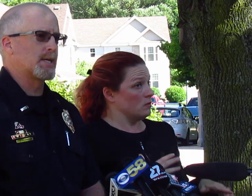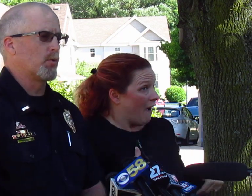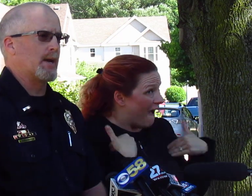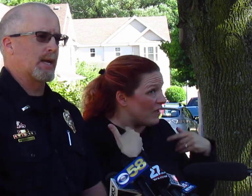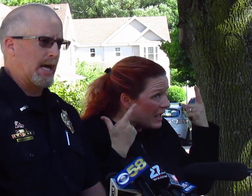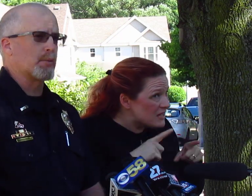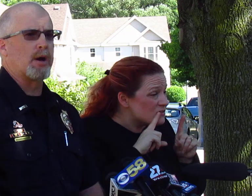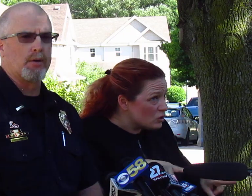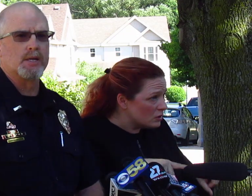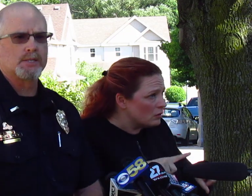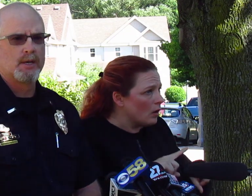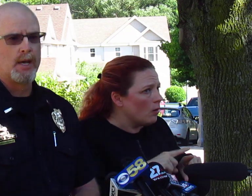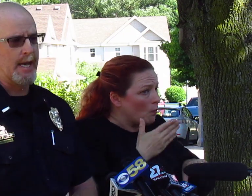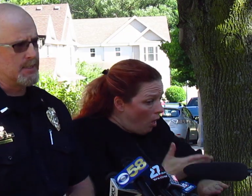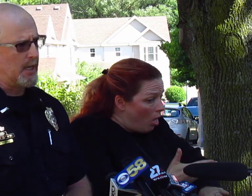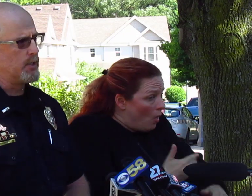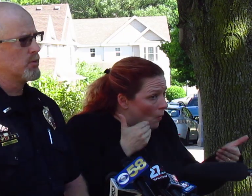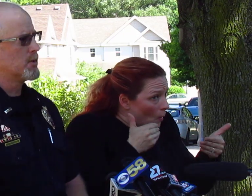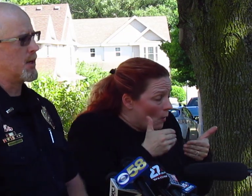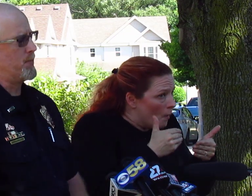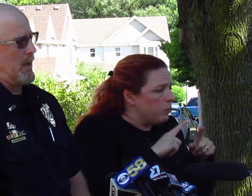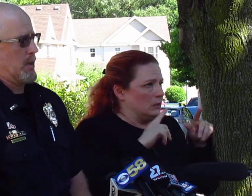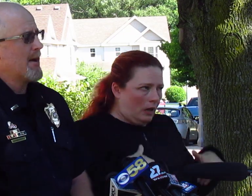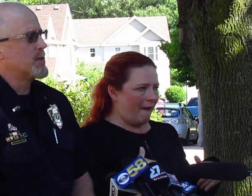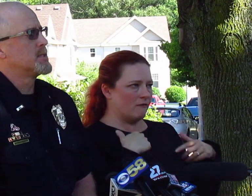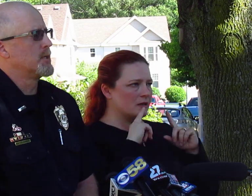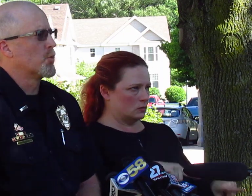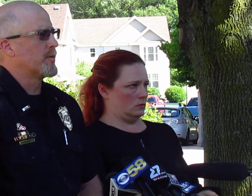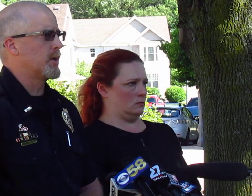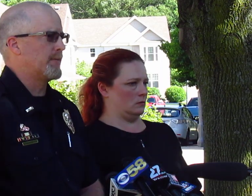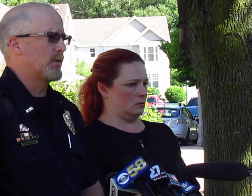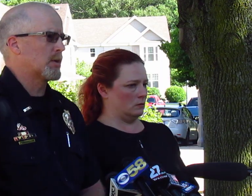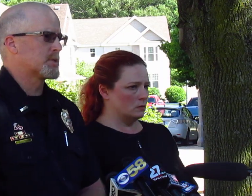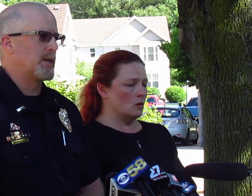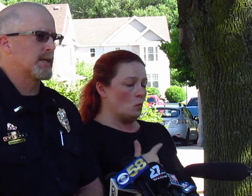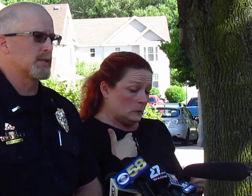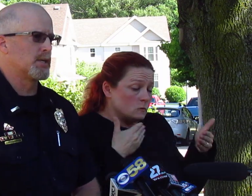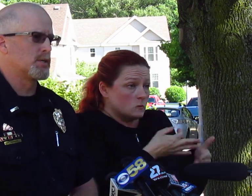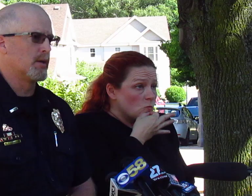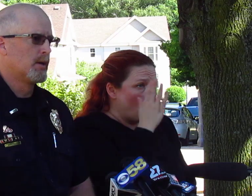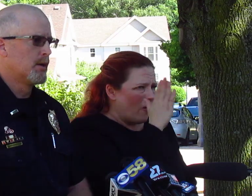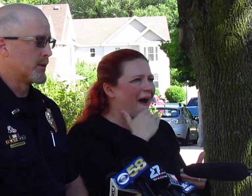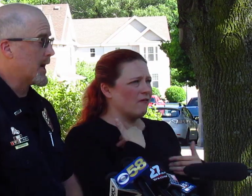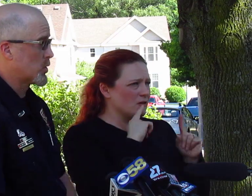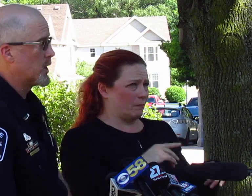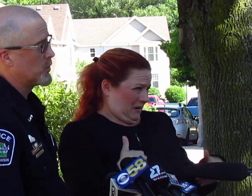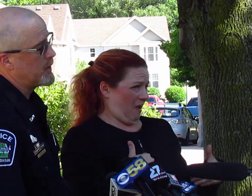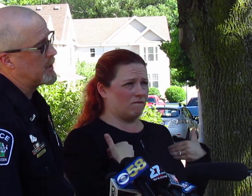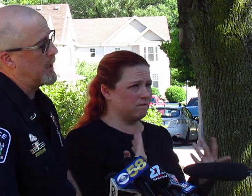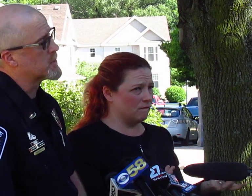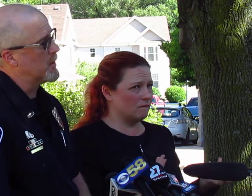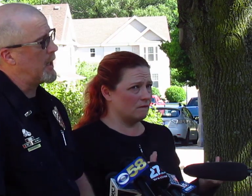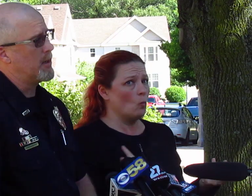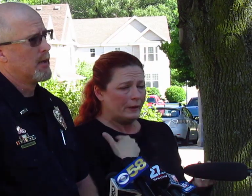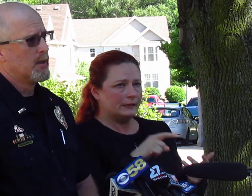Like I said, we're making a lot of progress. And I can tell you, I'm confident telling you, we're getting very close to make that decision. But that is a question we